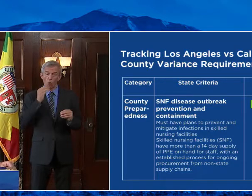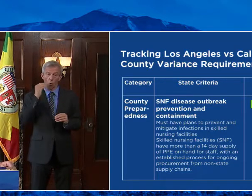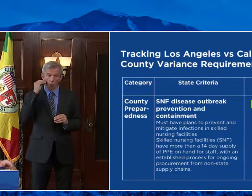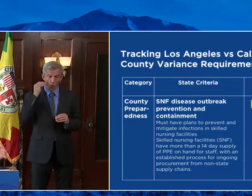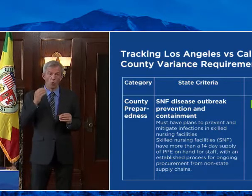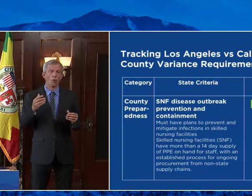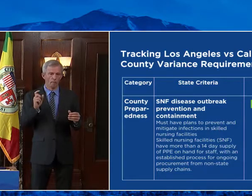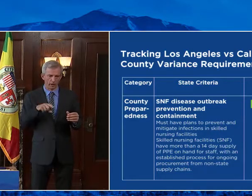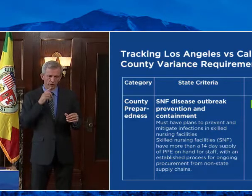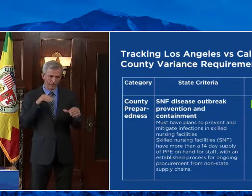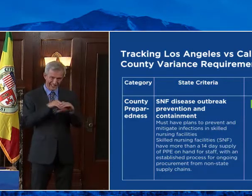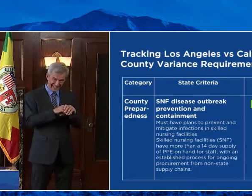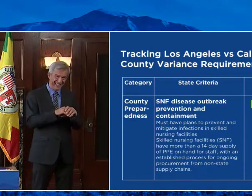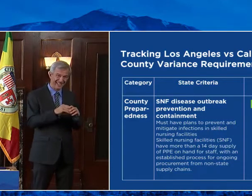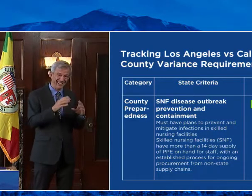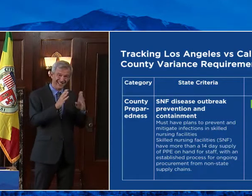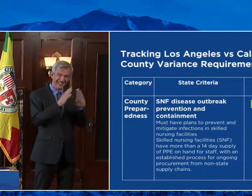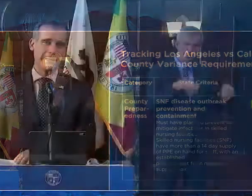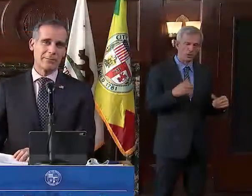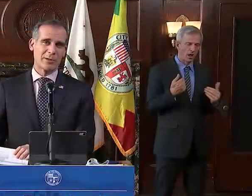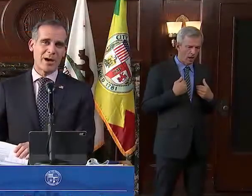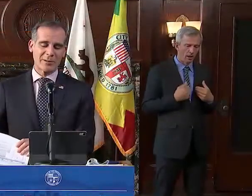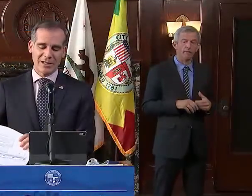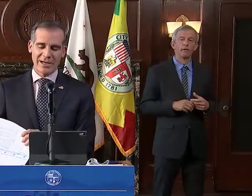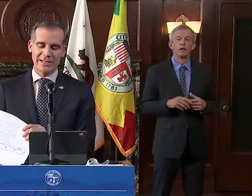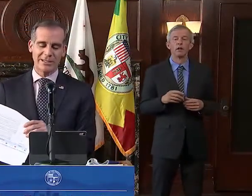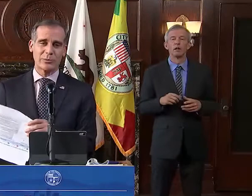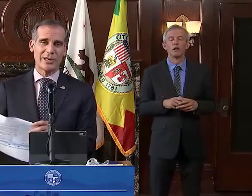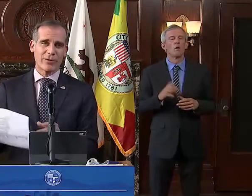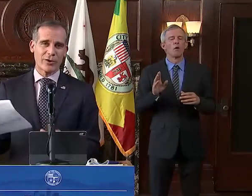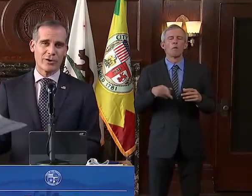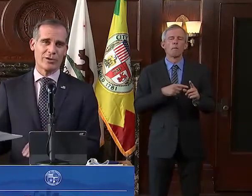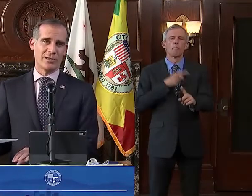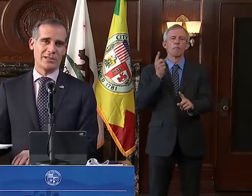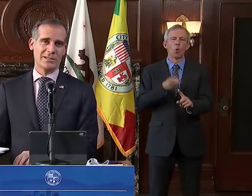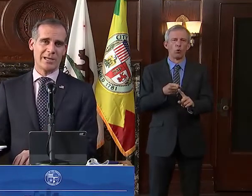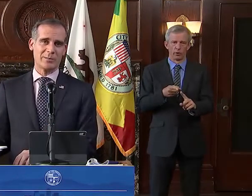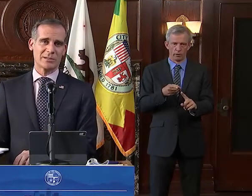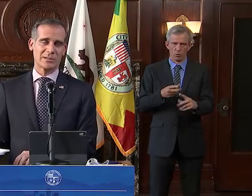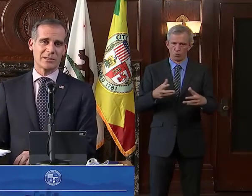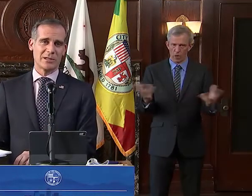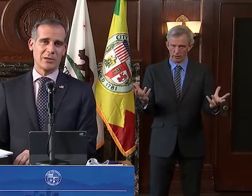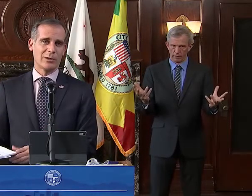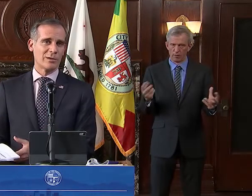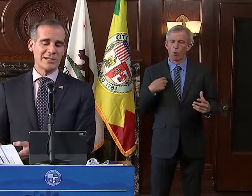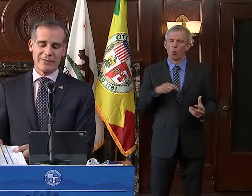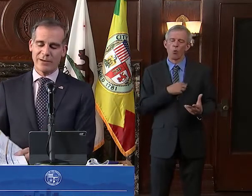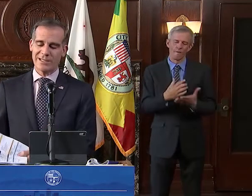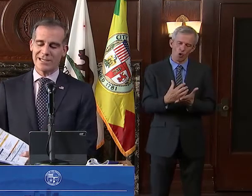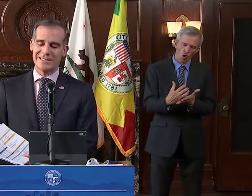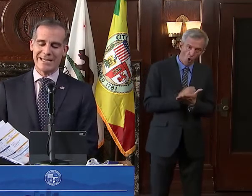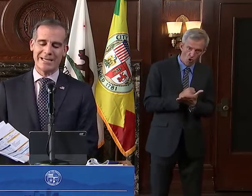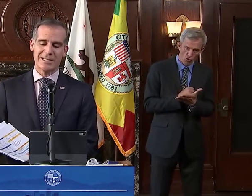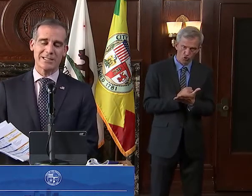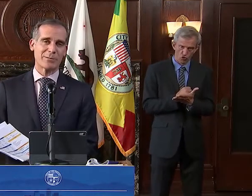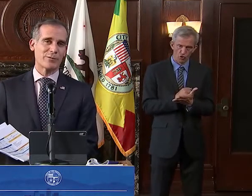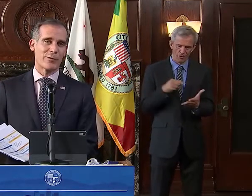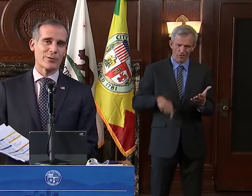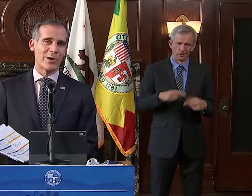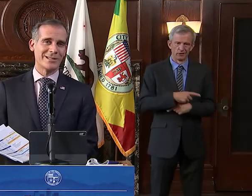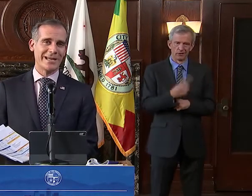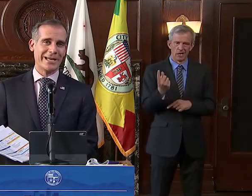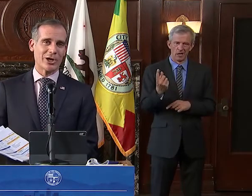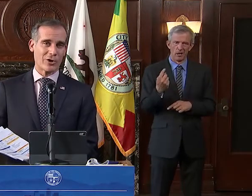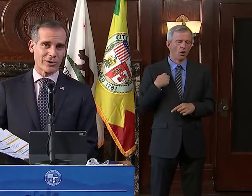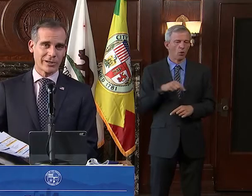that. It's other things that look at PPE. But the bottom line is we have earned these steps. We would never, I said, take steps